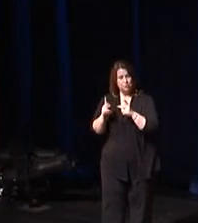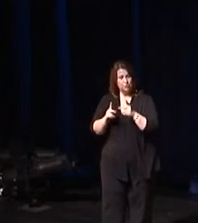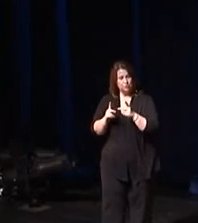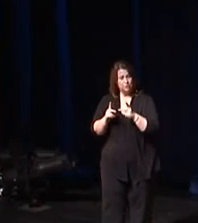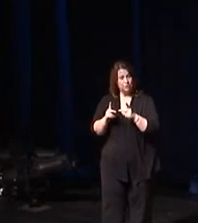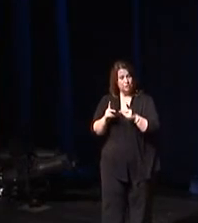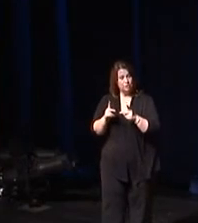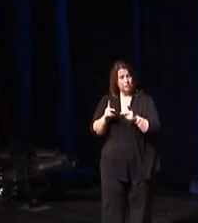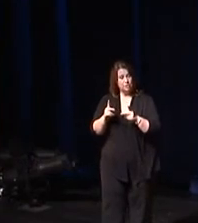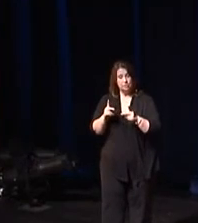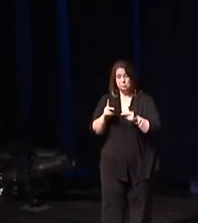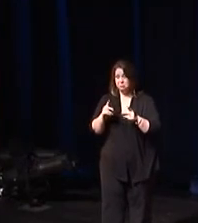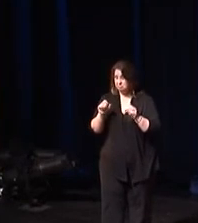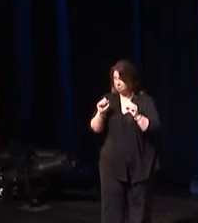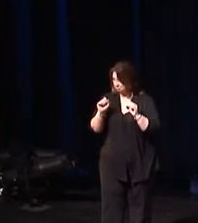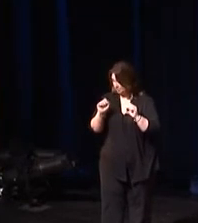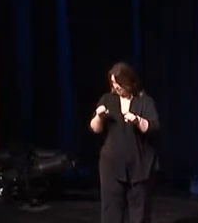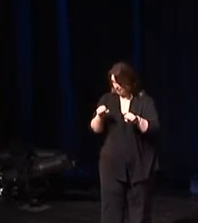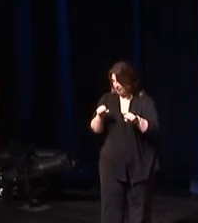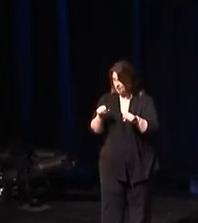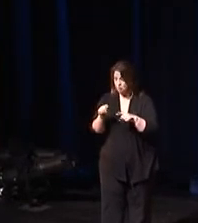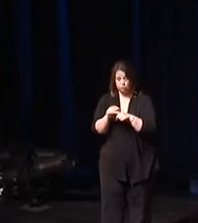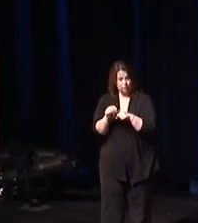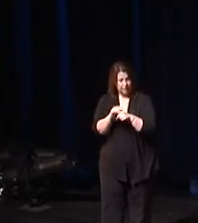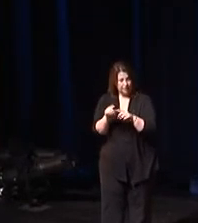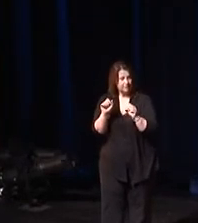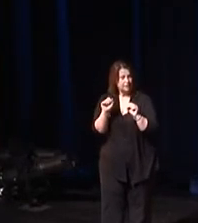training. They could do a simple job. They could cook.